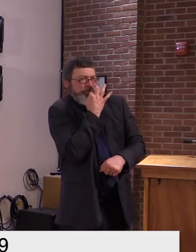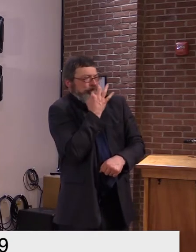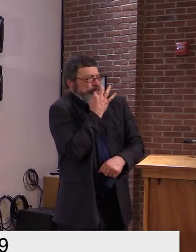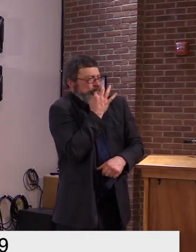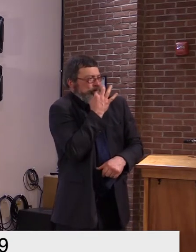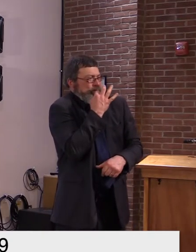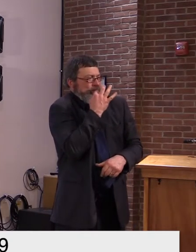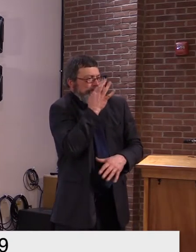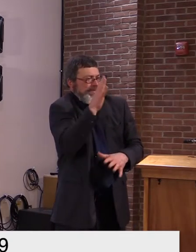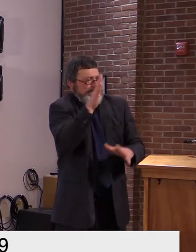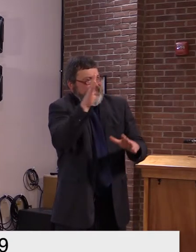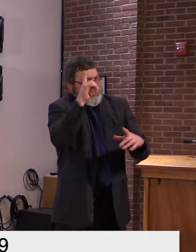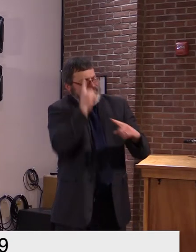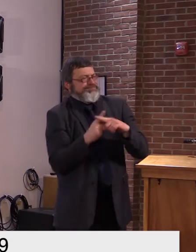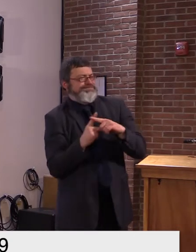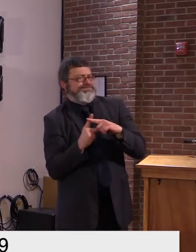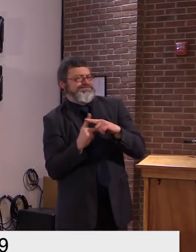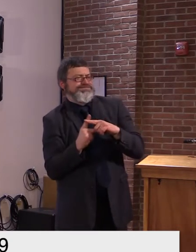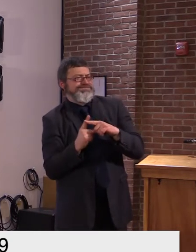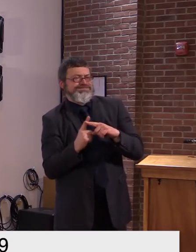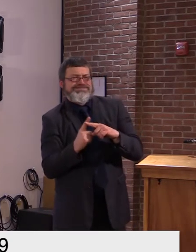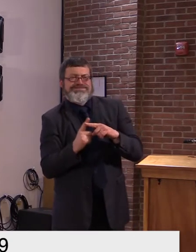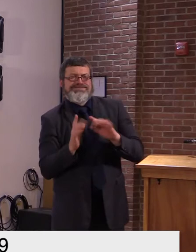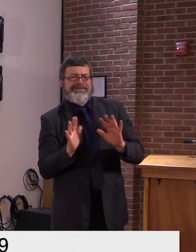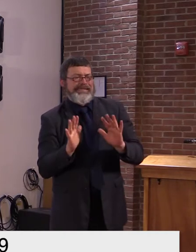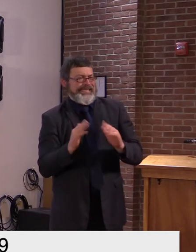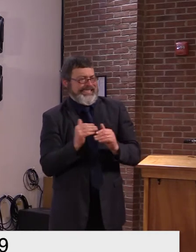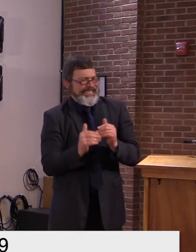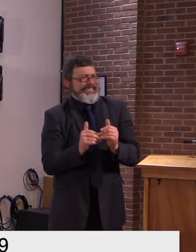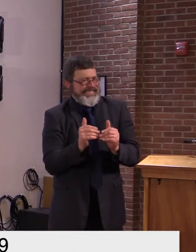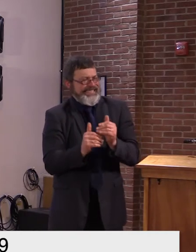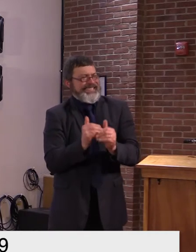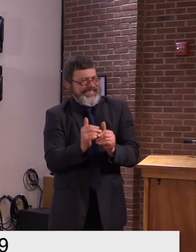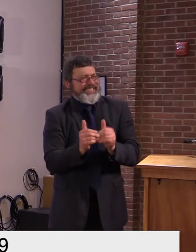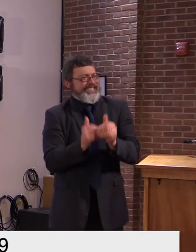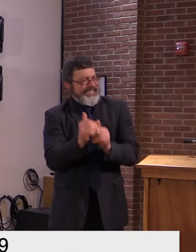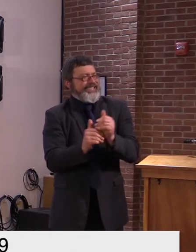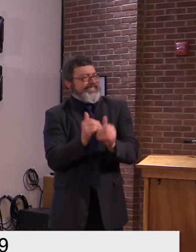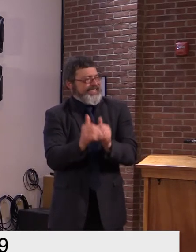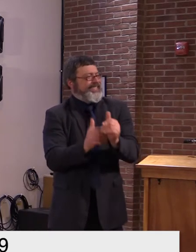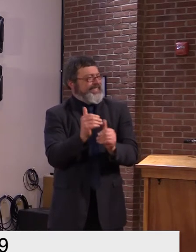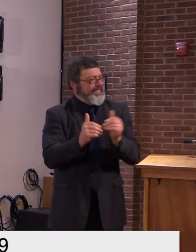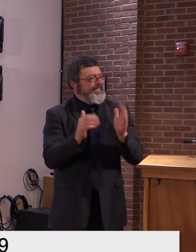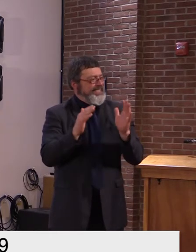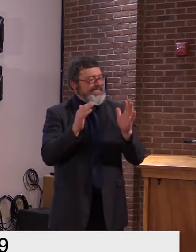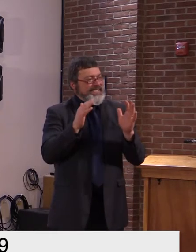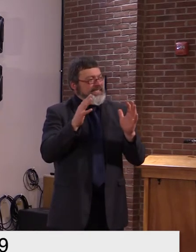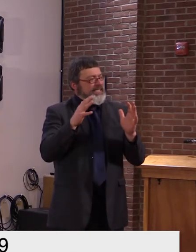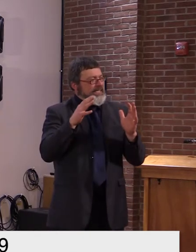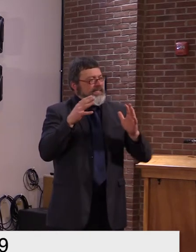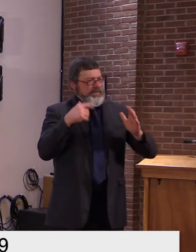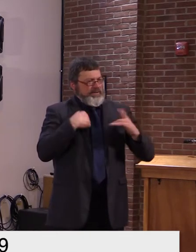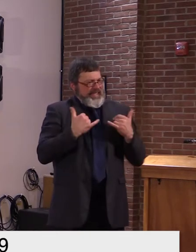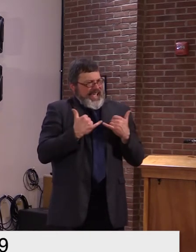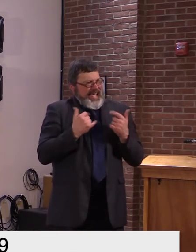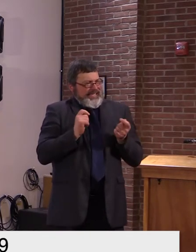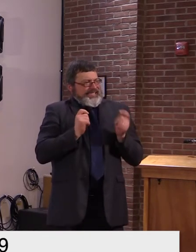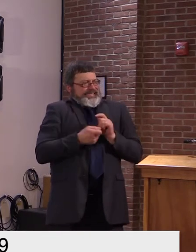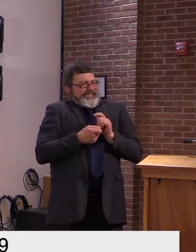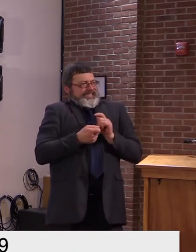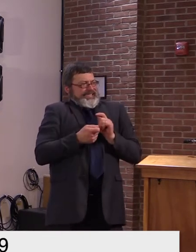thoughtful and always adapt our activities in ways that keep us all safe and protect the most susceptible amongst